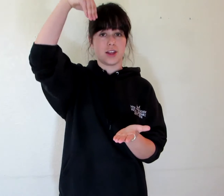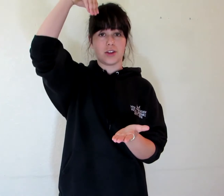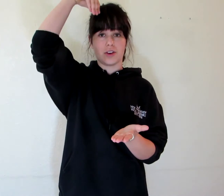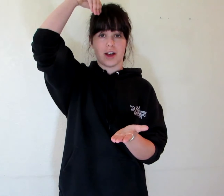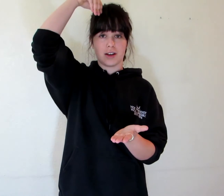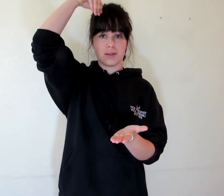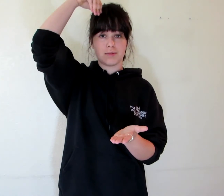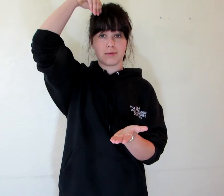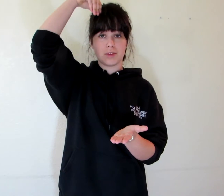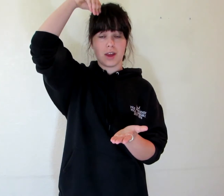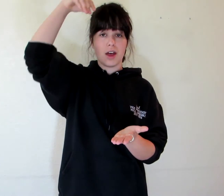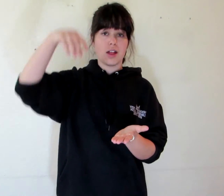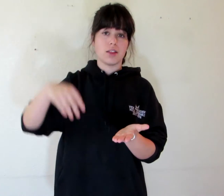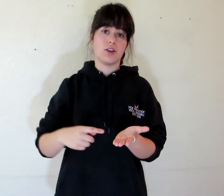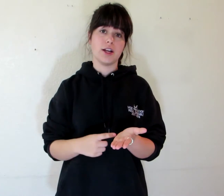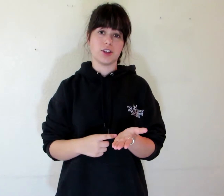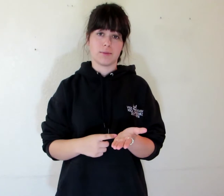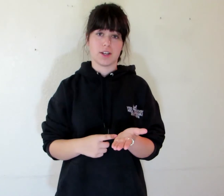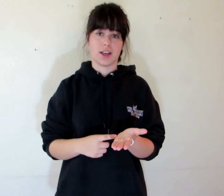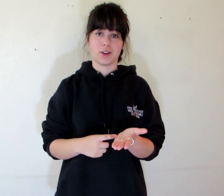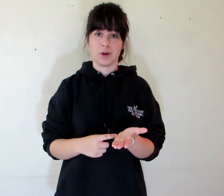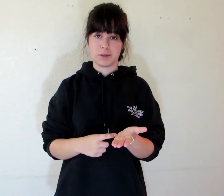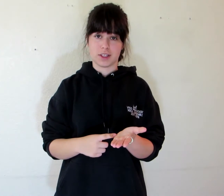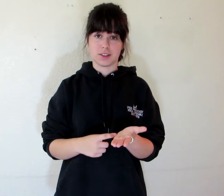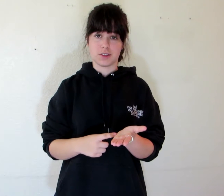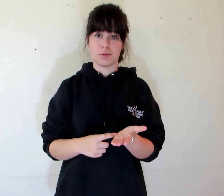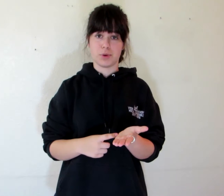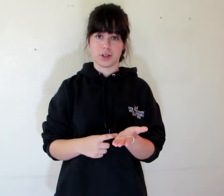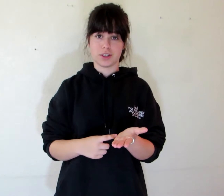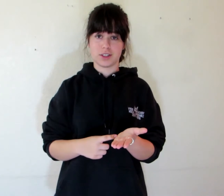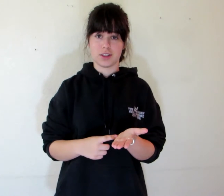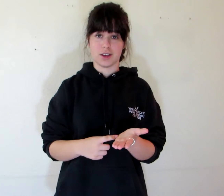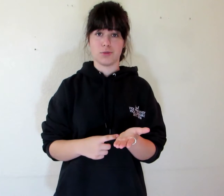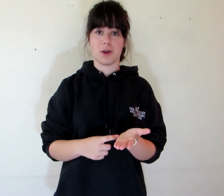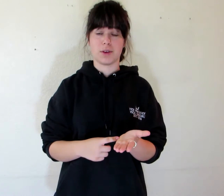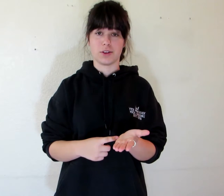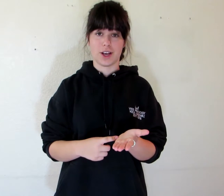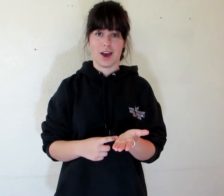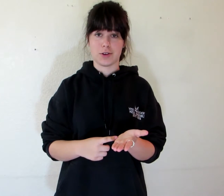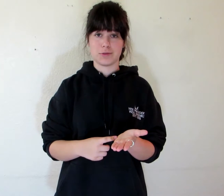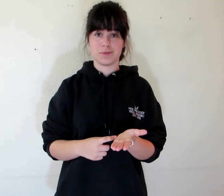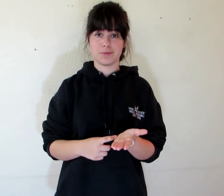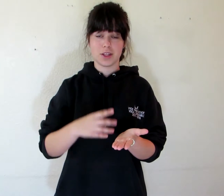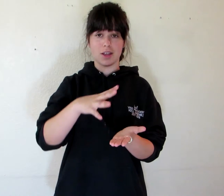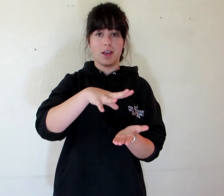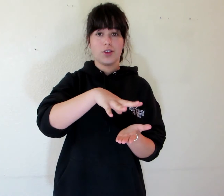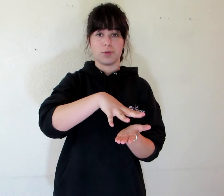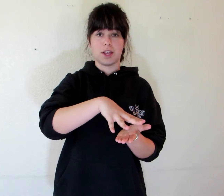into your head. The non-dominant hand represents the book that you may be learning out of. You'll be taking